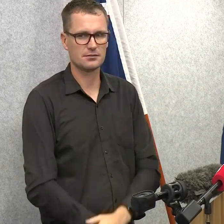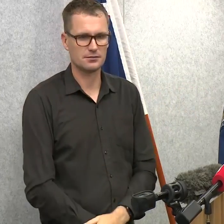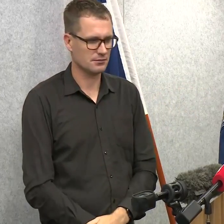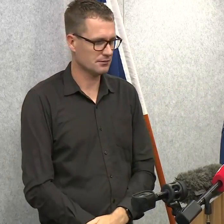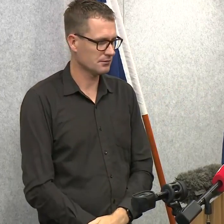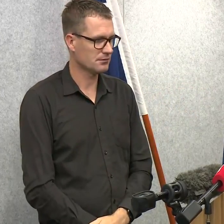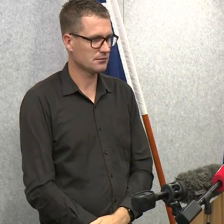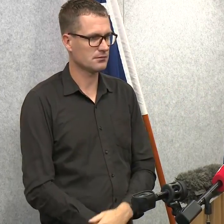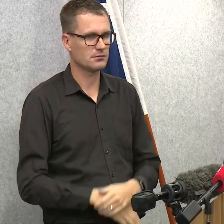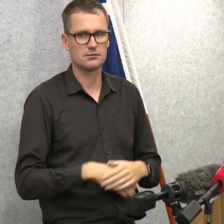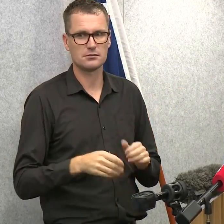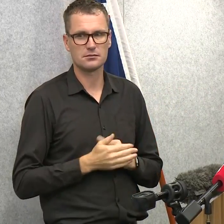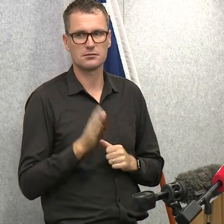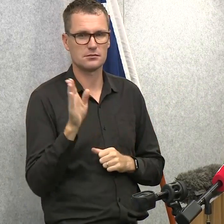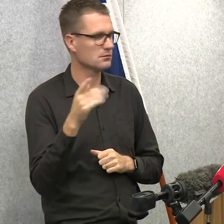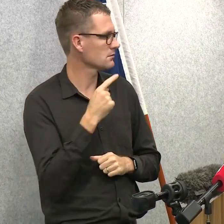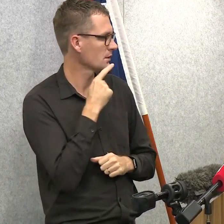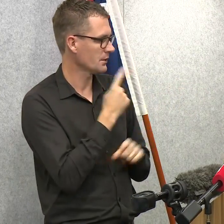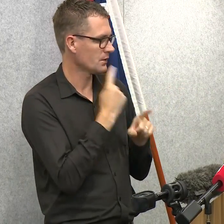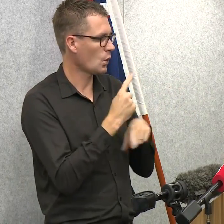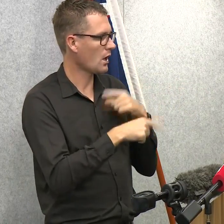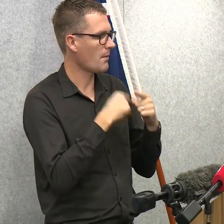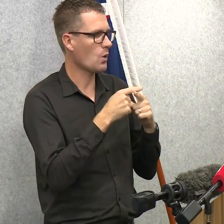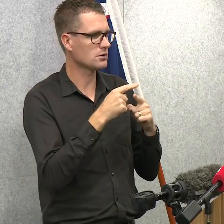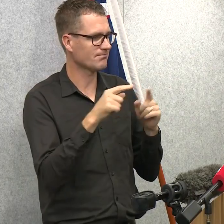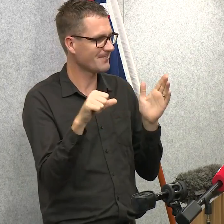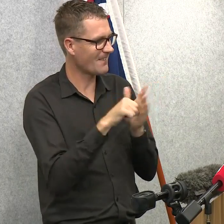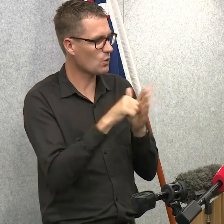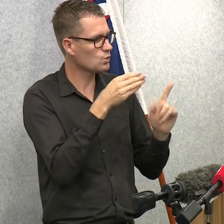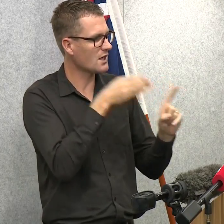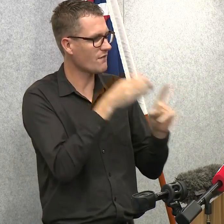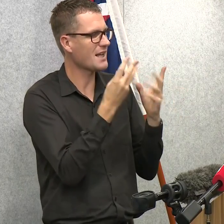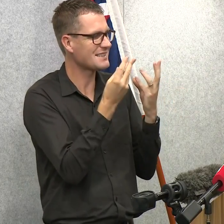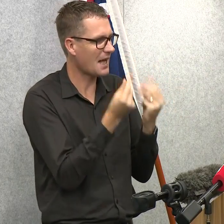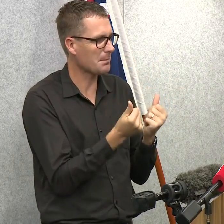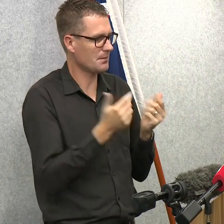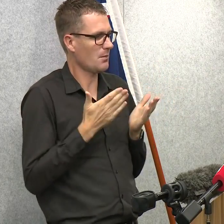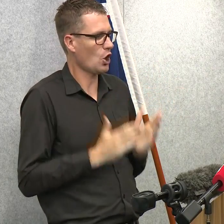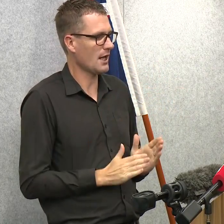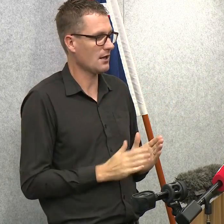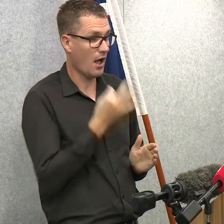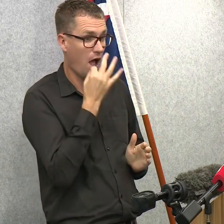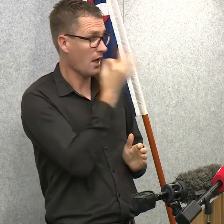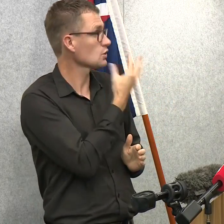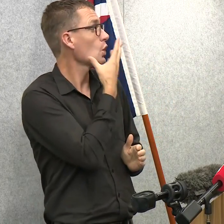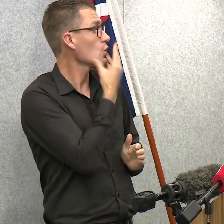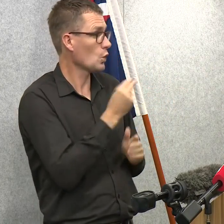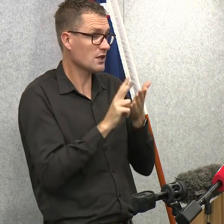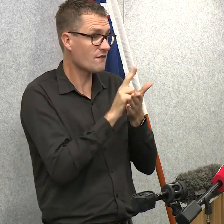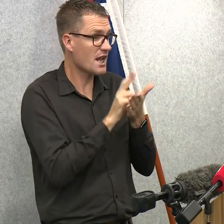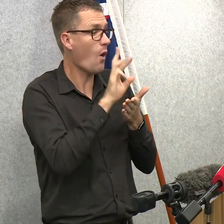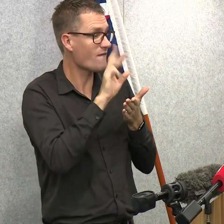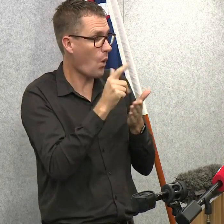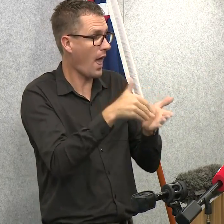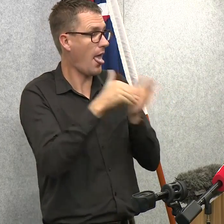journalists. Can you rule out you talked about identification being difficult for some of the victims. Is the video being used in that identification